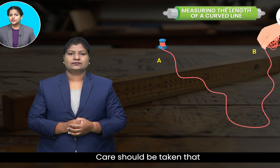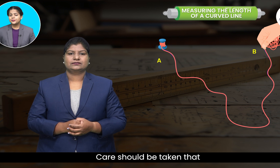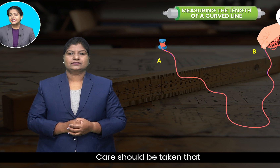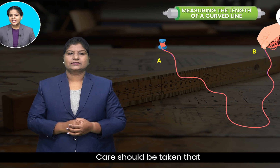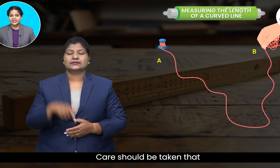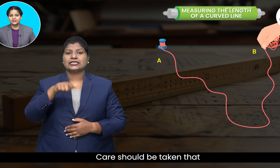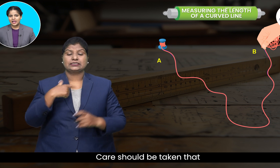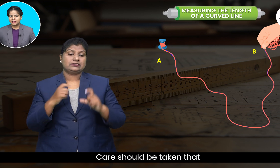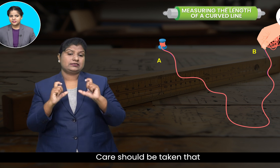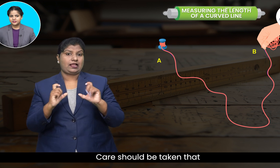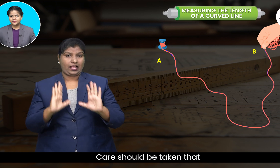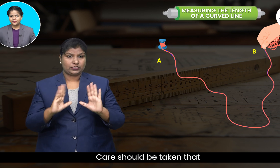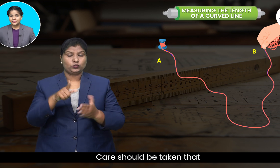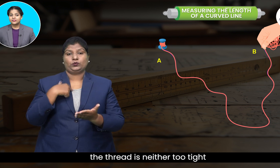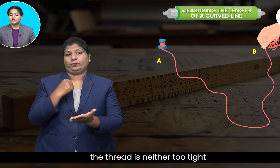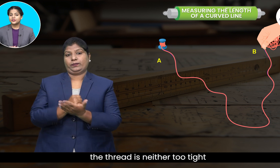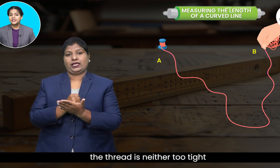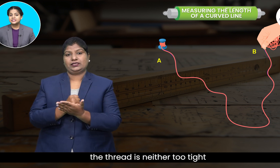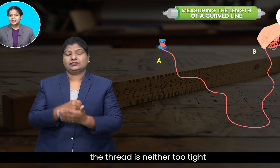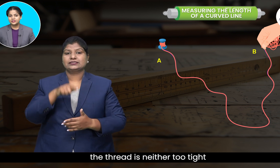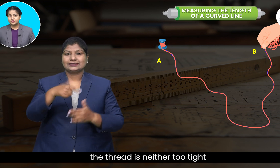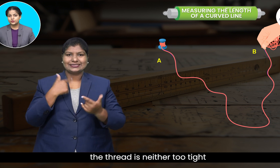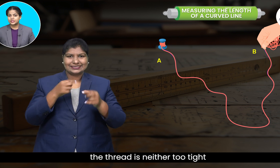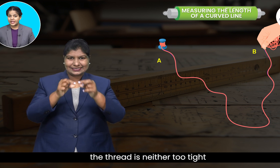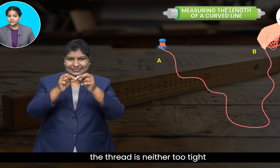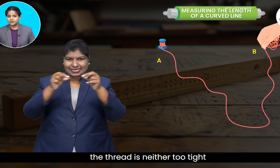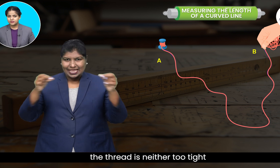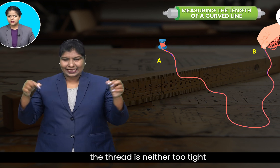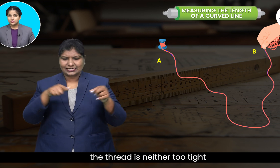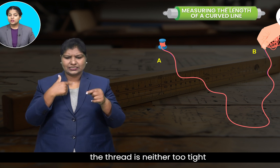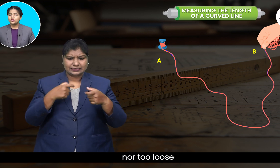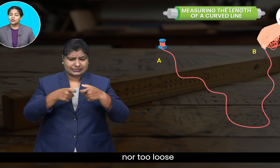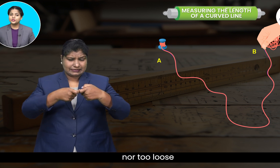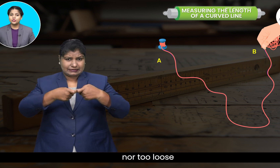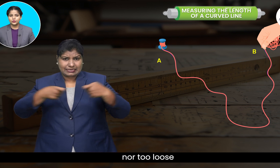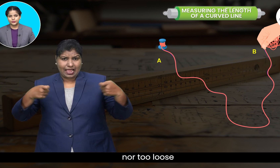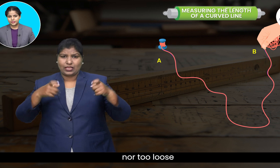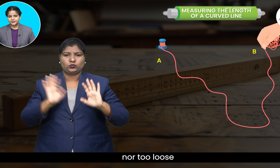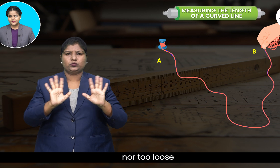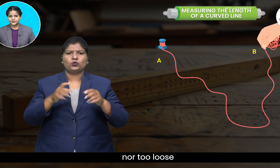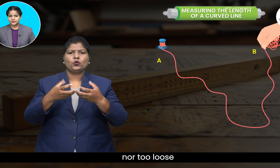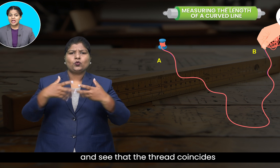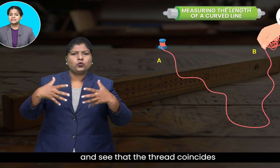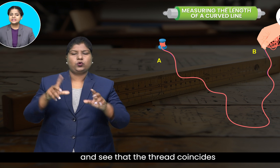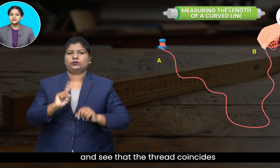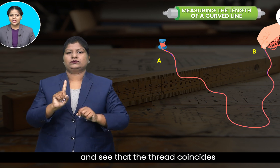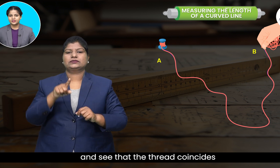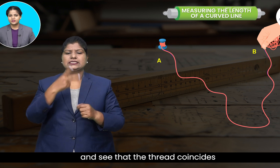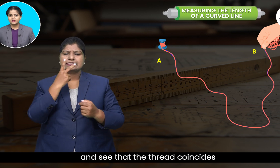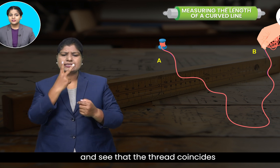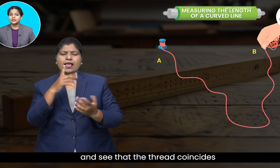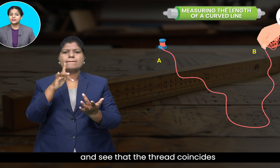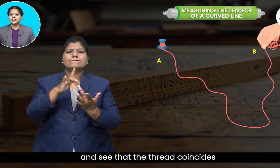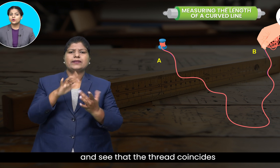Care should be taken that the thread is neither too tight nor too loose, and see